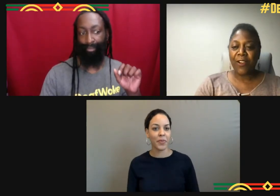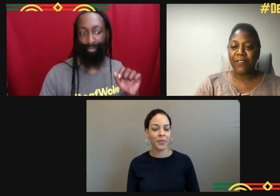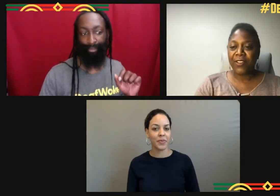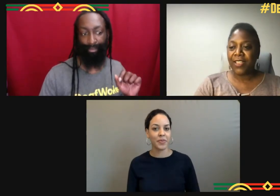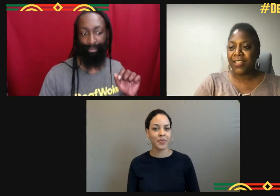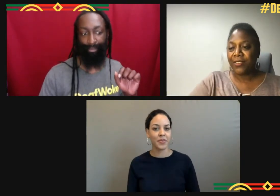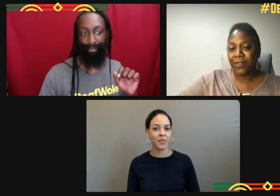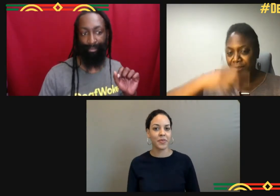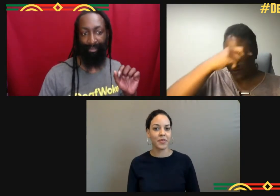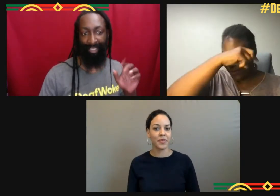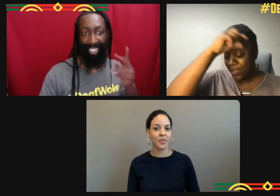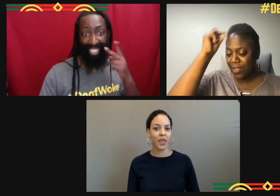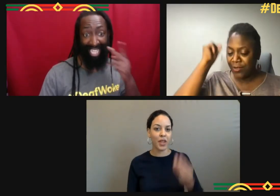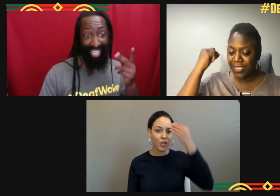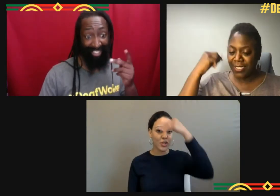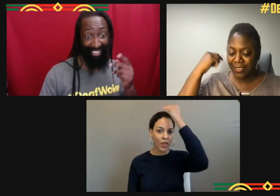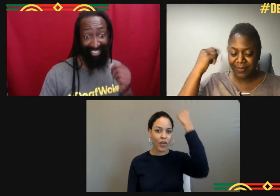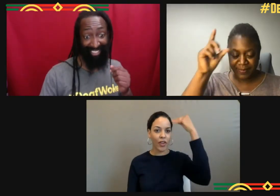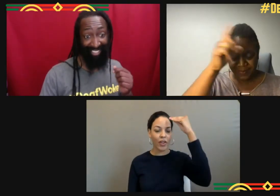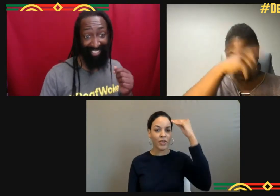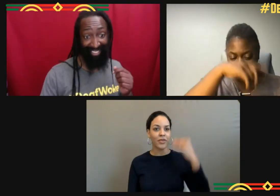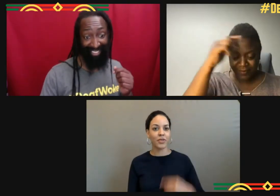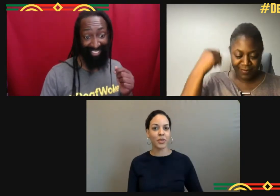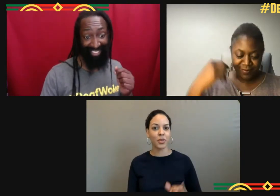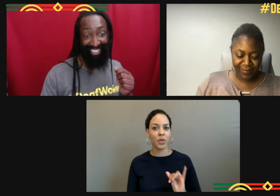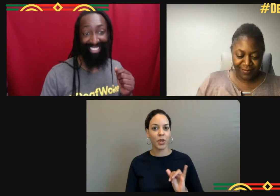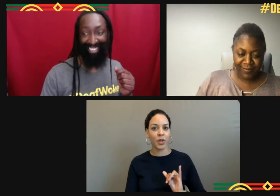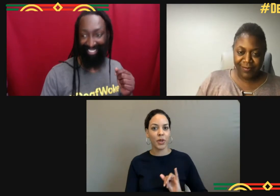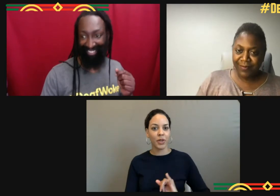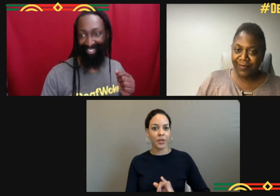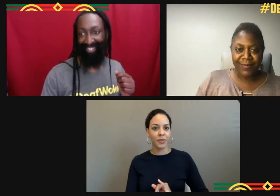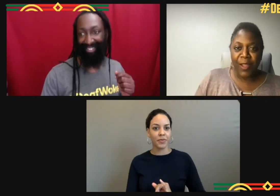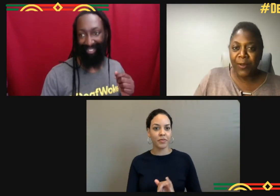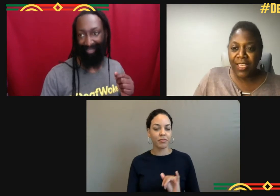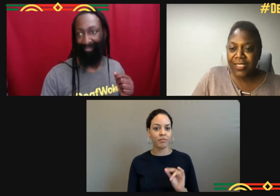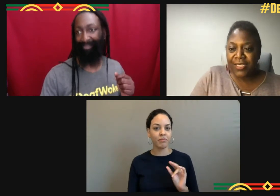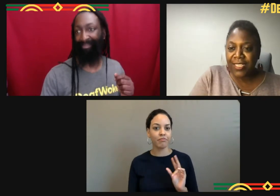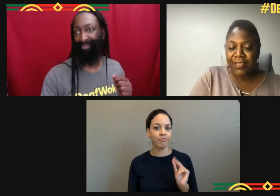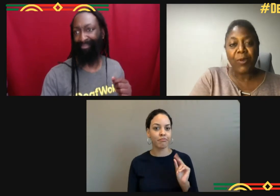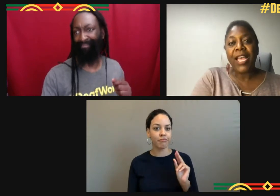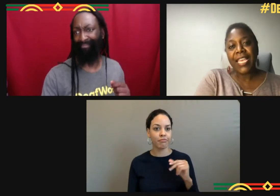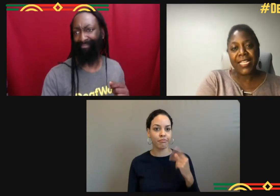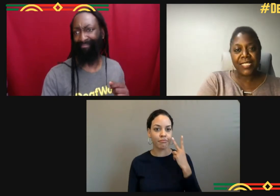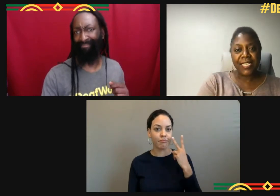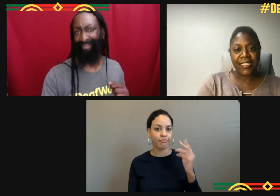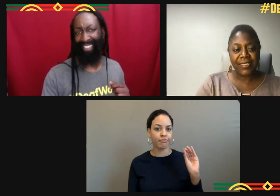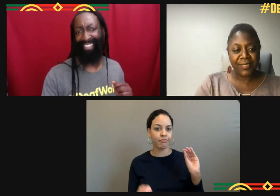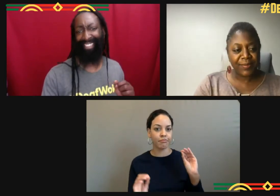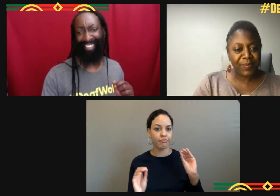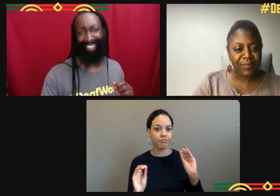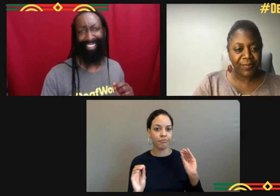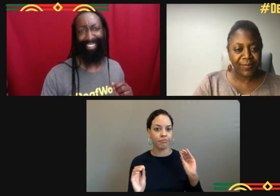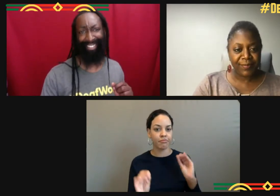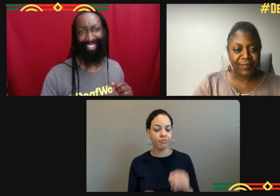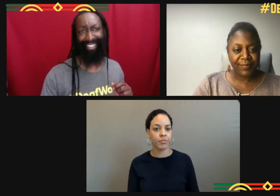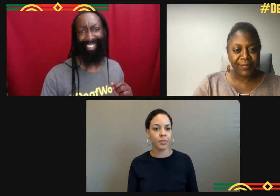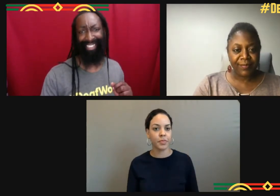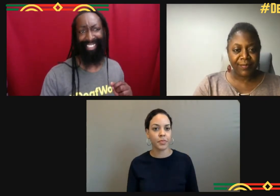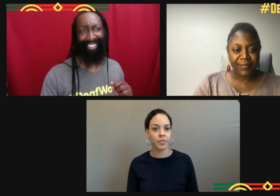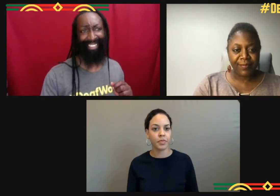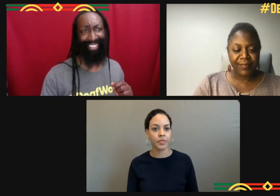She had a scarf on her head, or what do you call those things? Can y'all see it? No, we can't see it. Well, I can't see it.